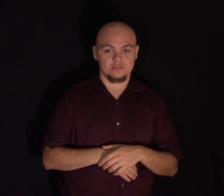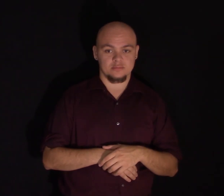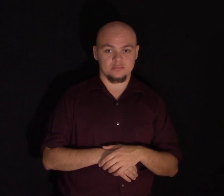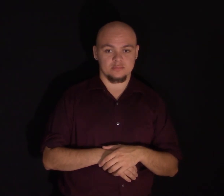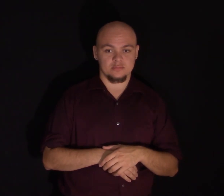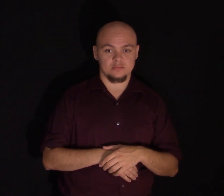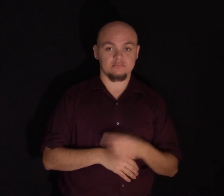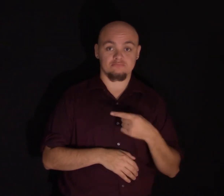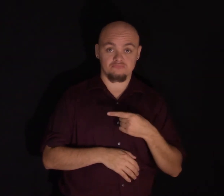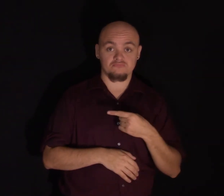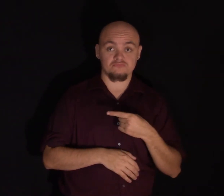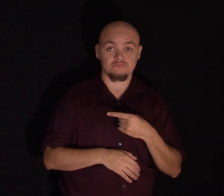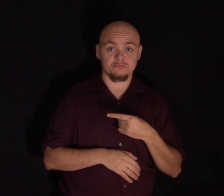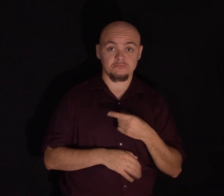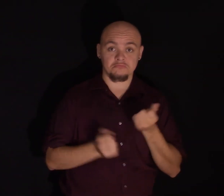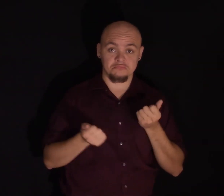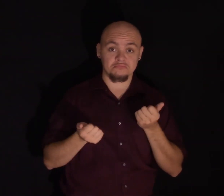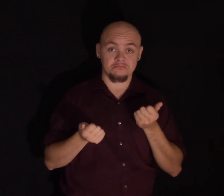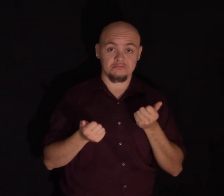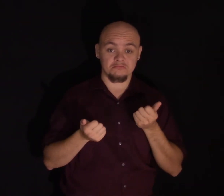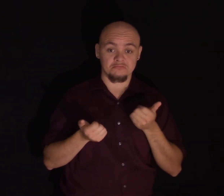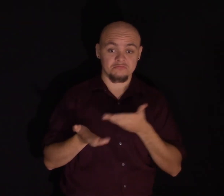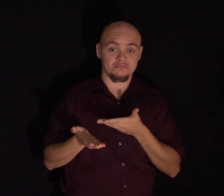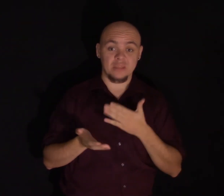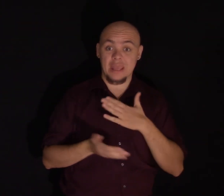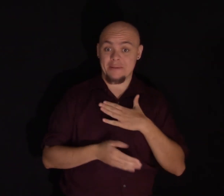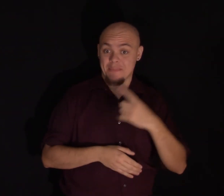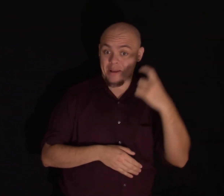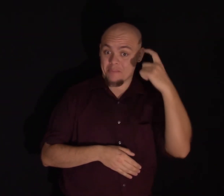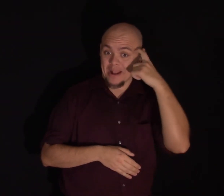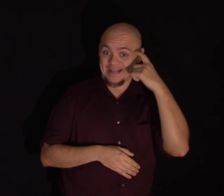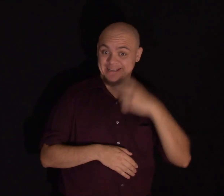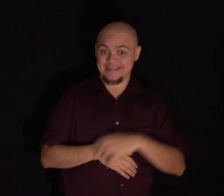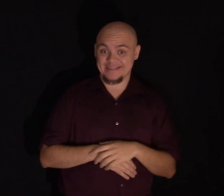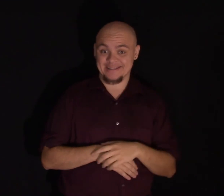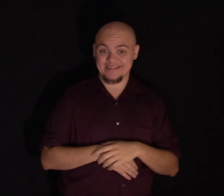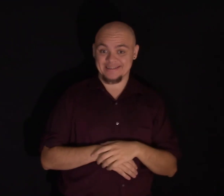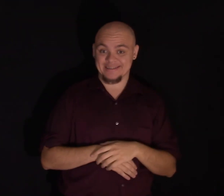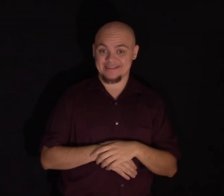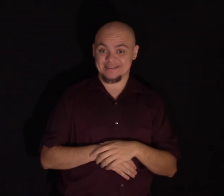now here's my brain